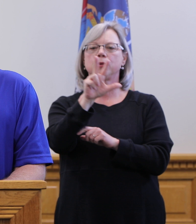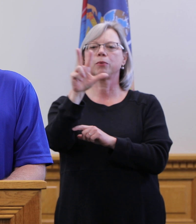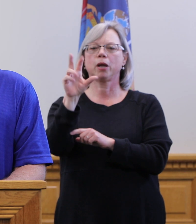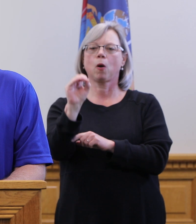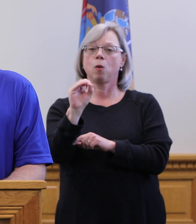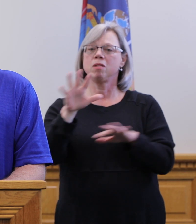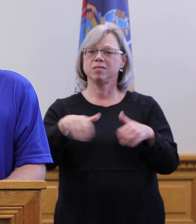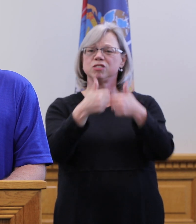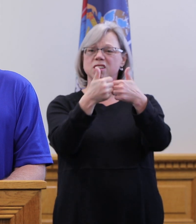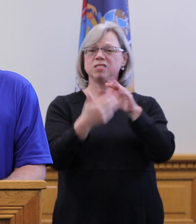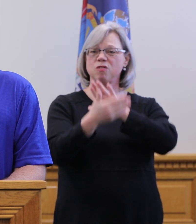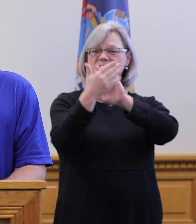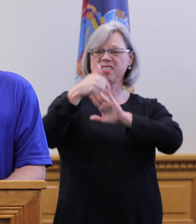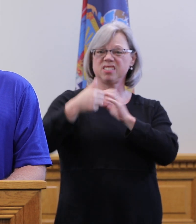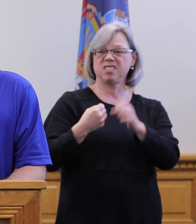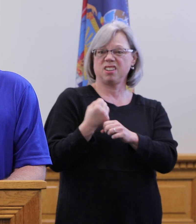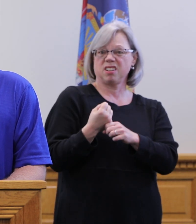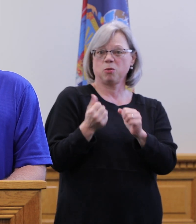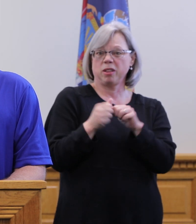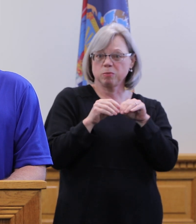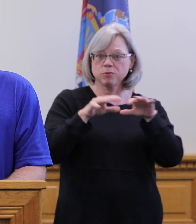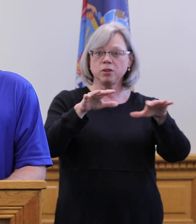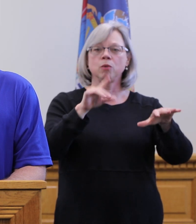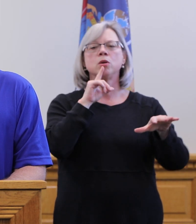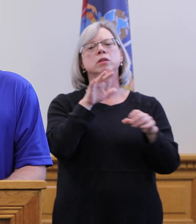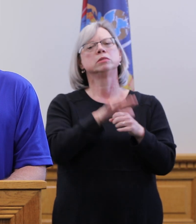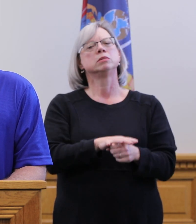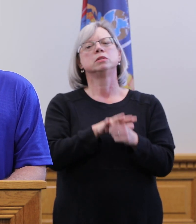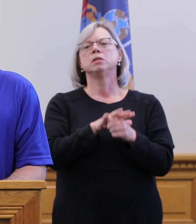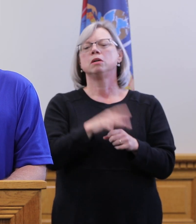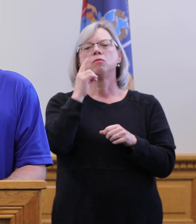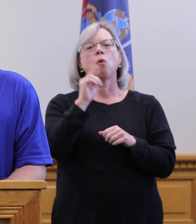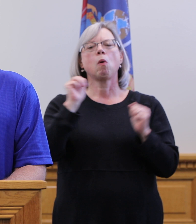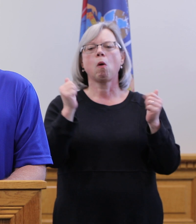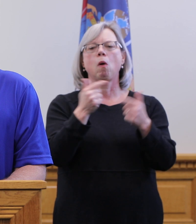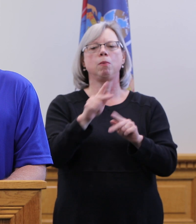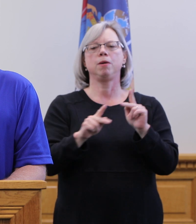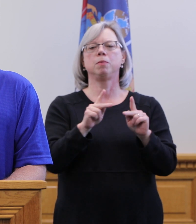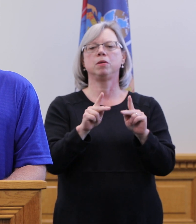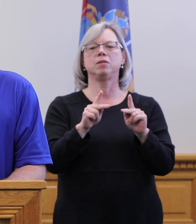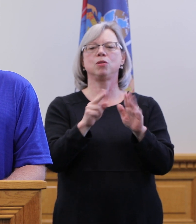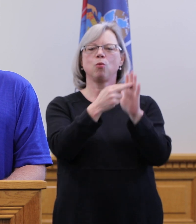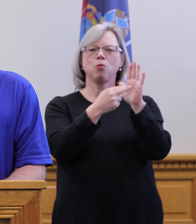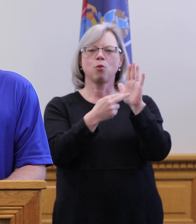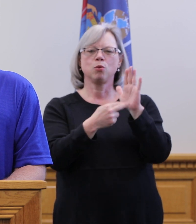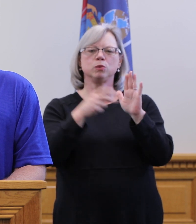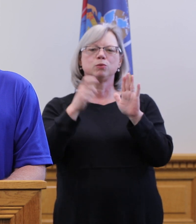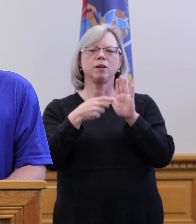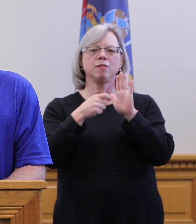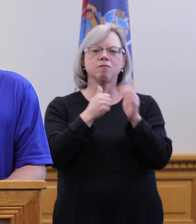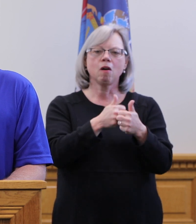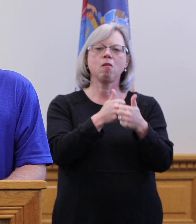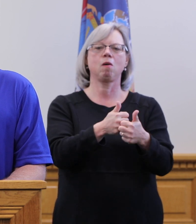The challenges we faced this last year with the pandemic have been stressful for both adults and children. The protocols we've been following to reduce the spread